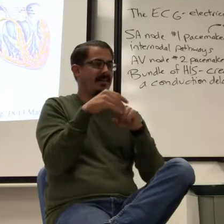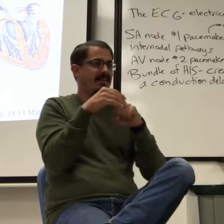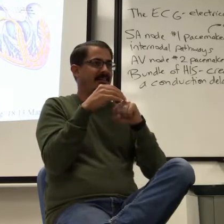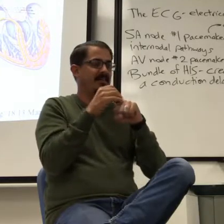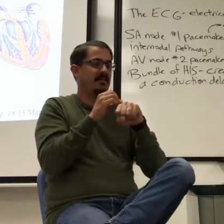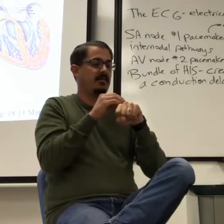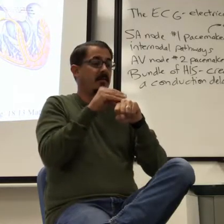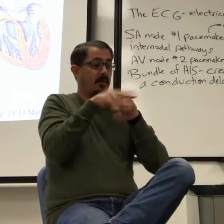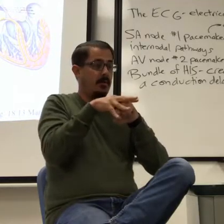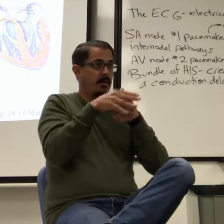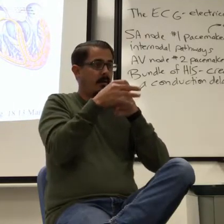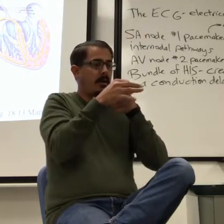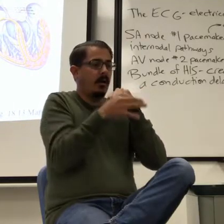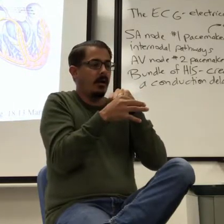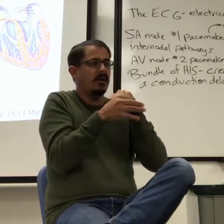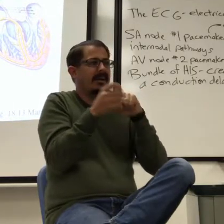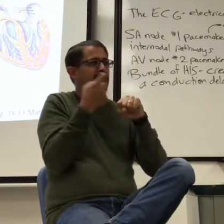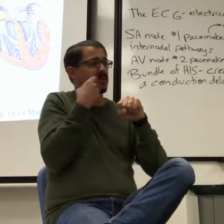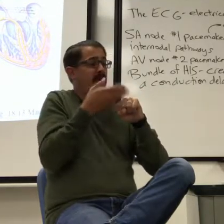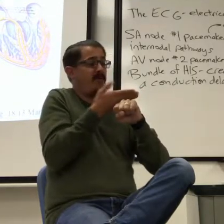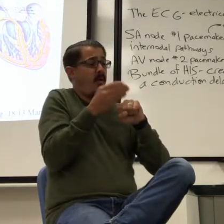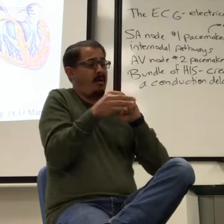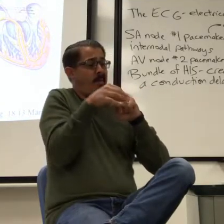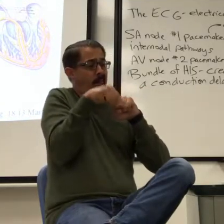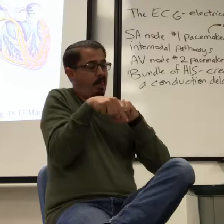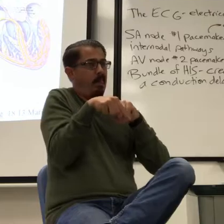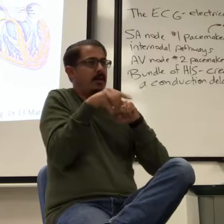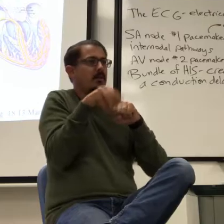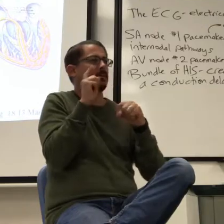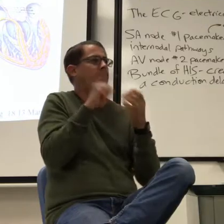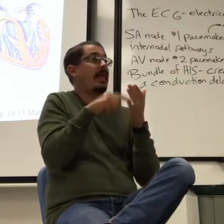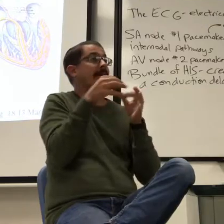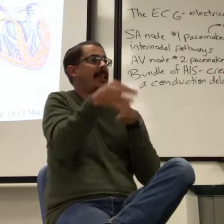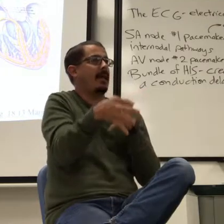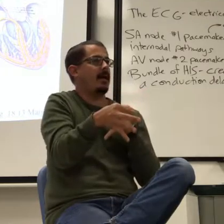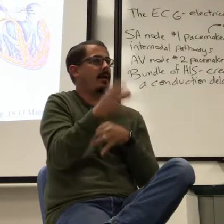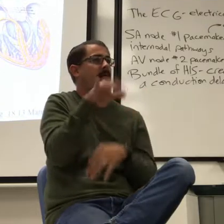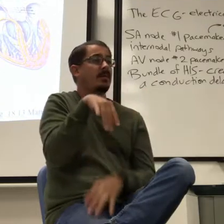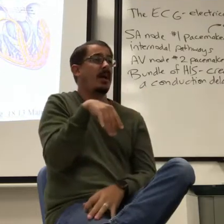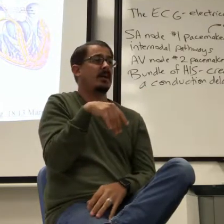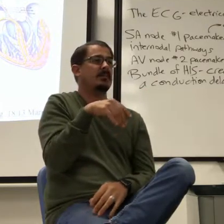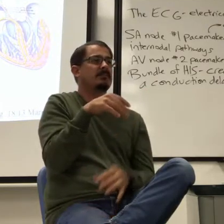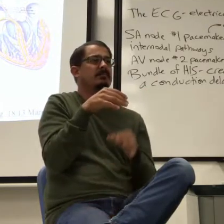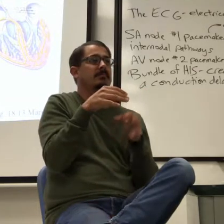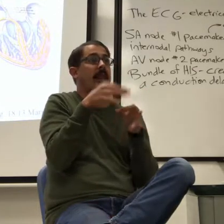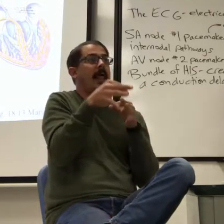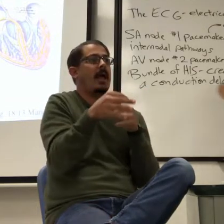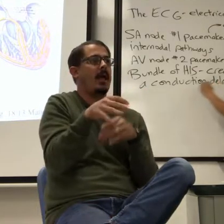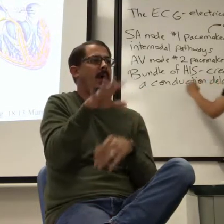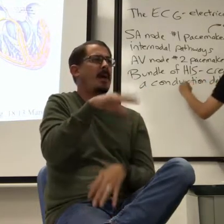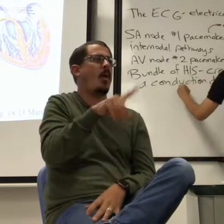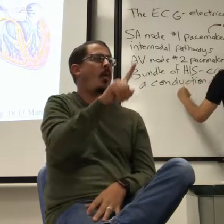AV node just before it. Now that delay is about 100 milliseconds.